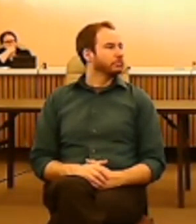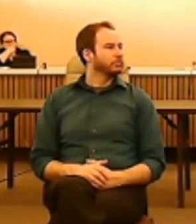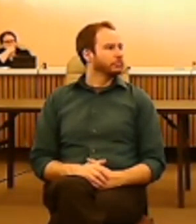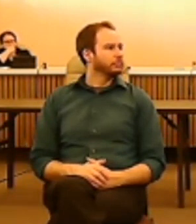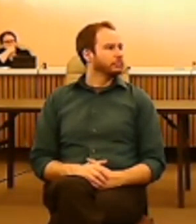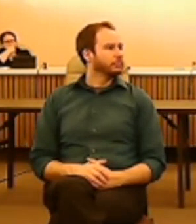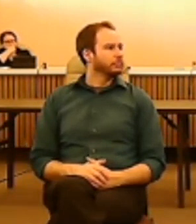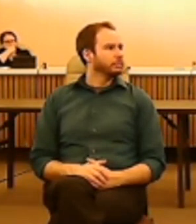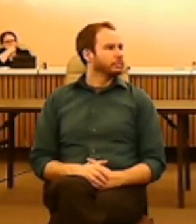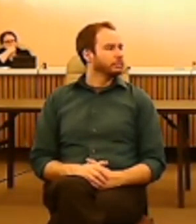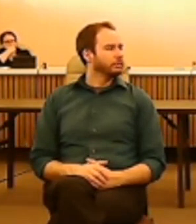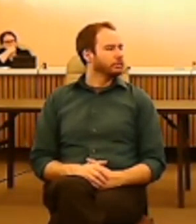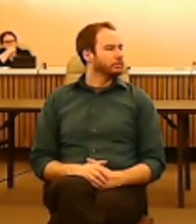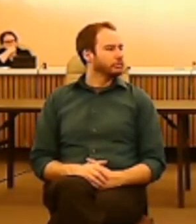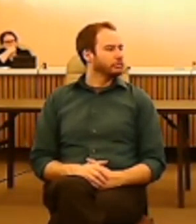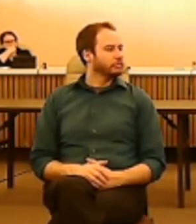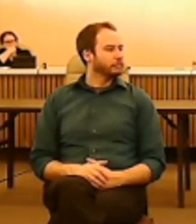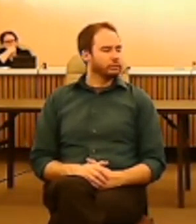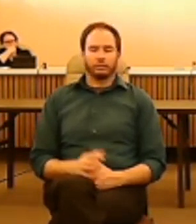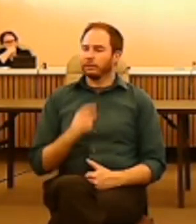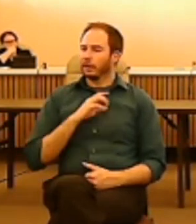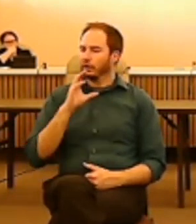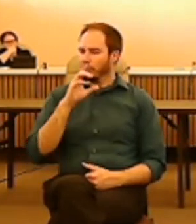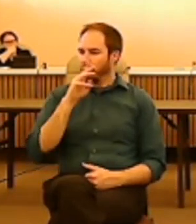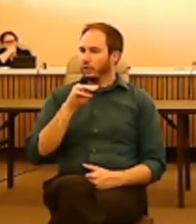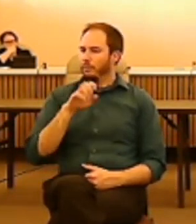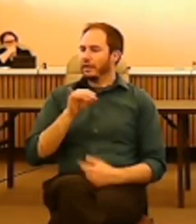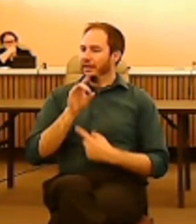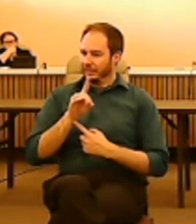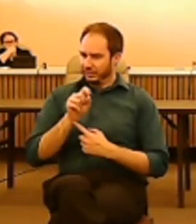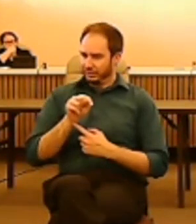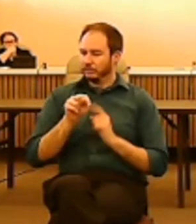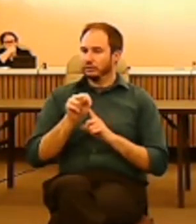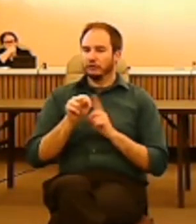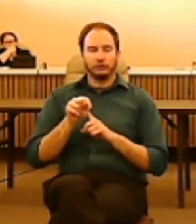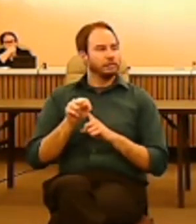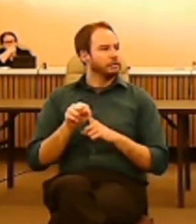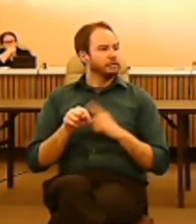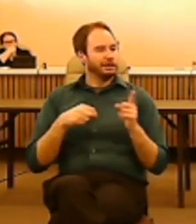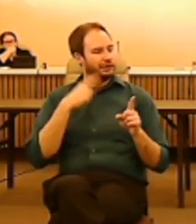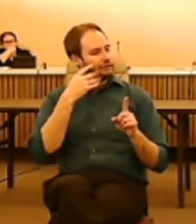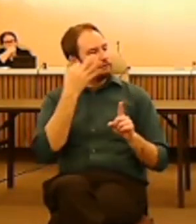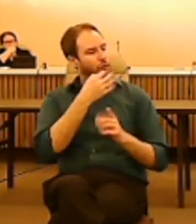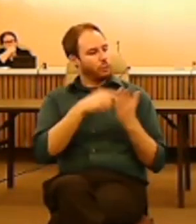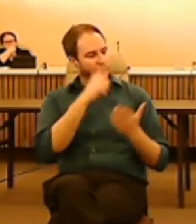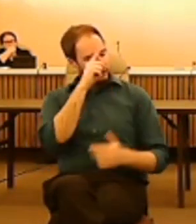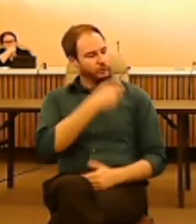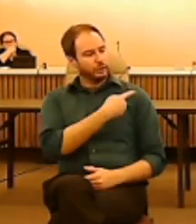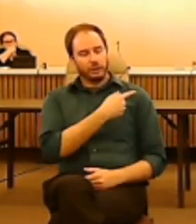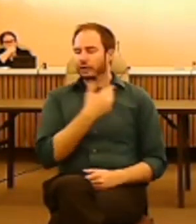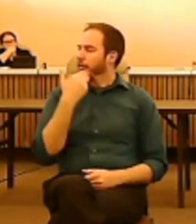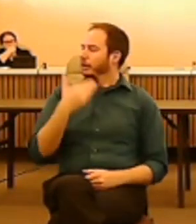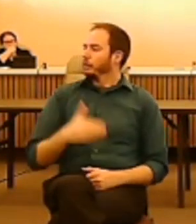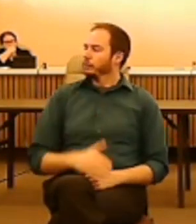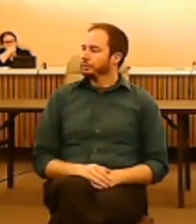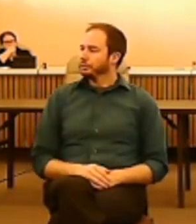Actually, let me search for Methodist because that's specifics appears in a lot Just of. forwarded you what I think you're looking for, Steve. Thank you. I